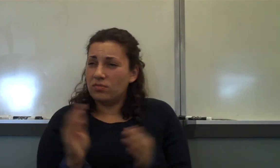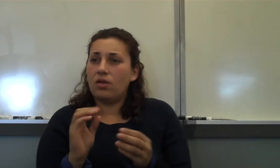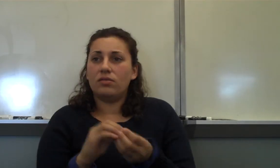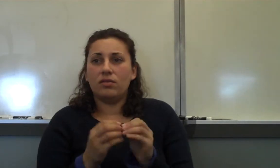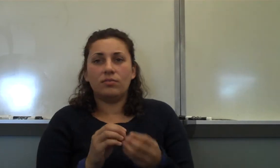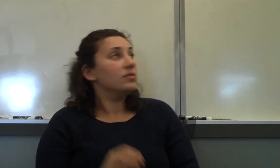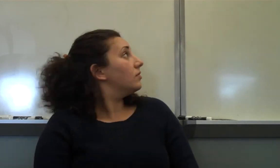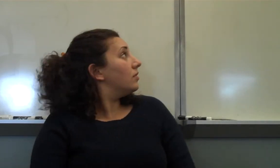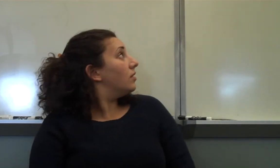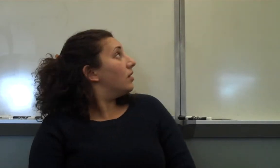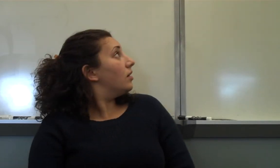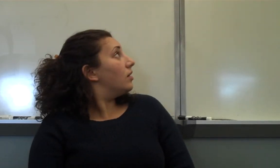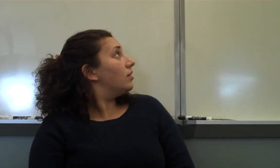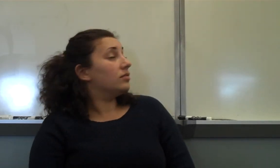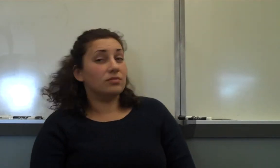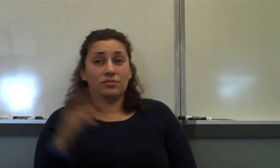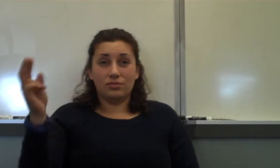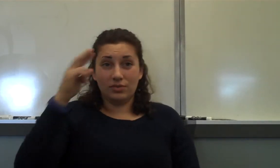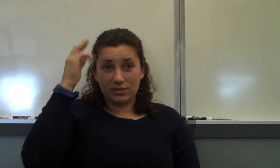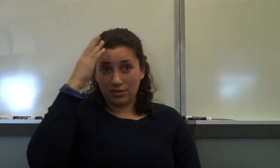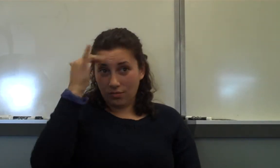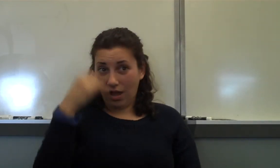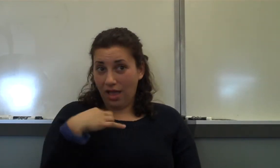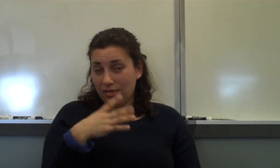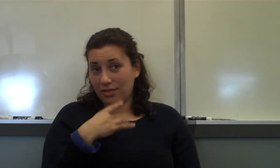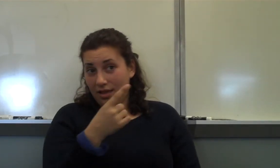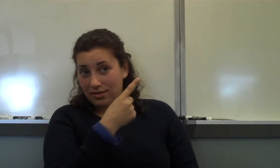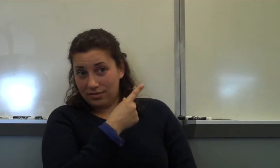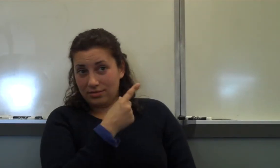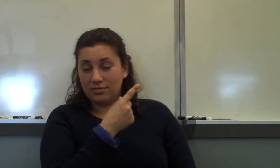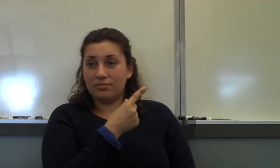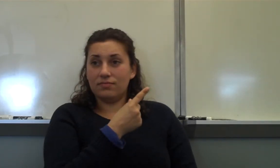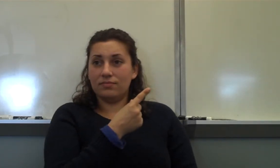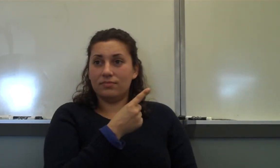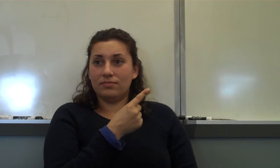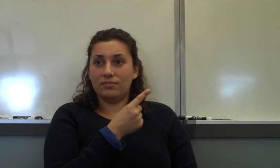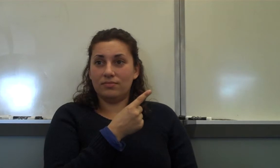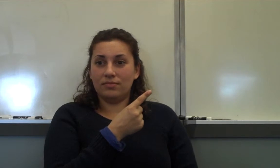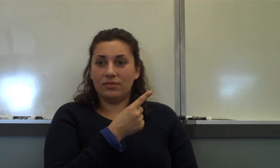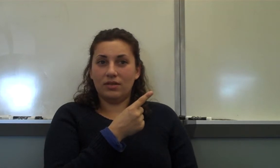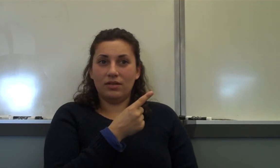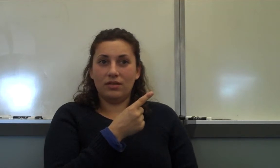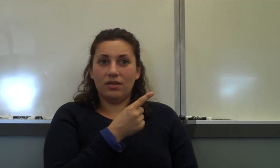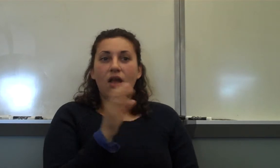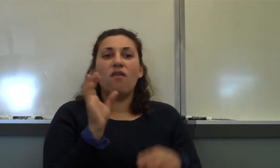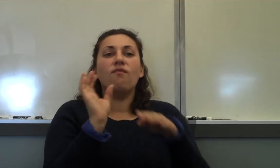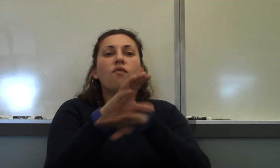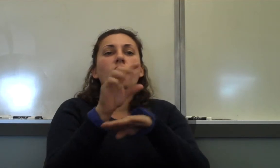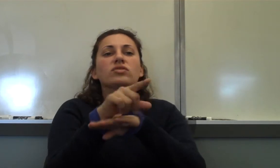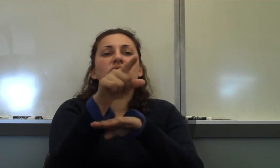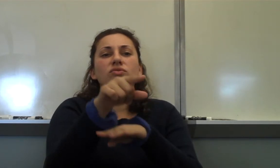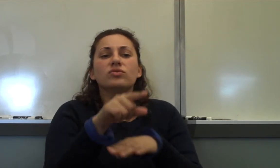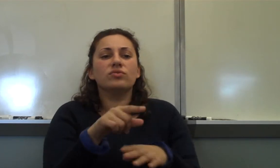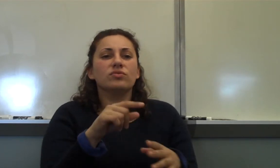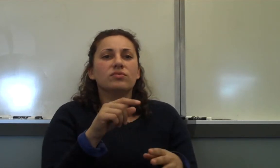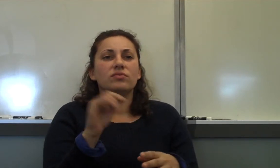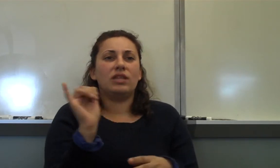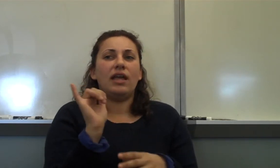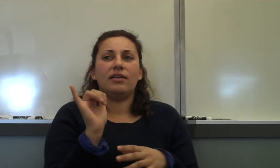Now, one of the reasons why I like this problem is because it brings us to something about calculators that most people don't notice. Could